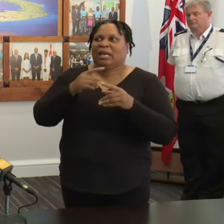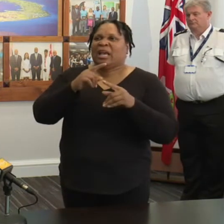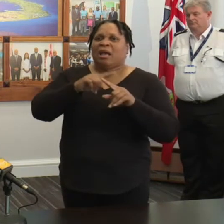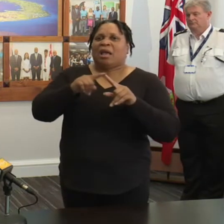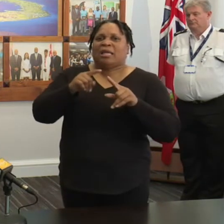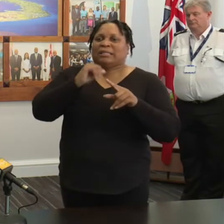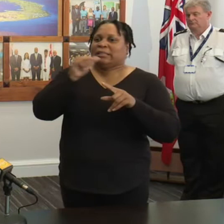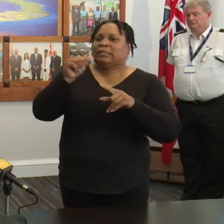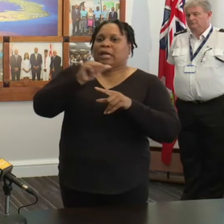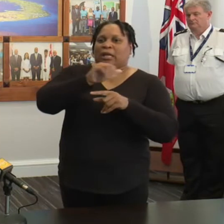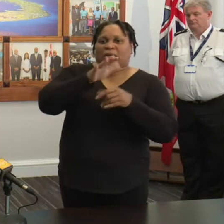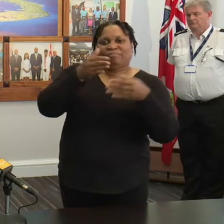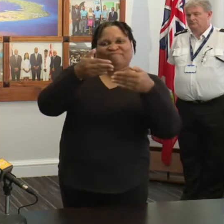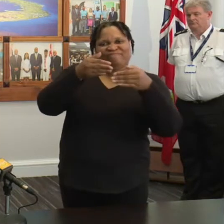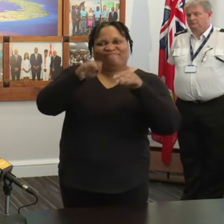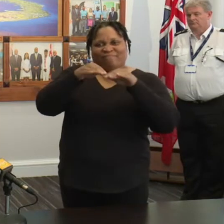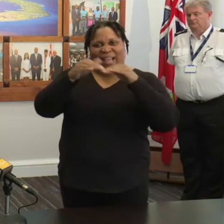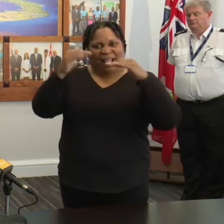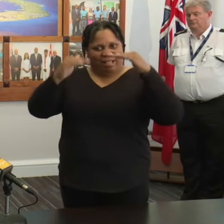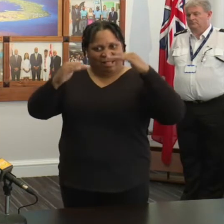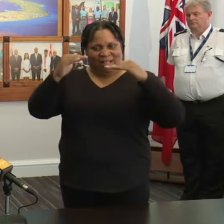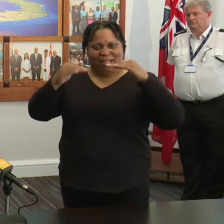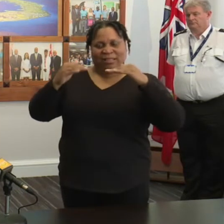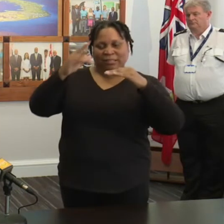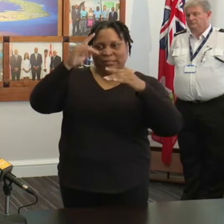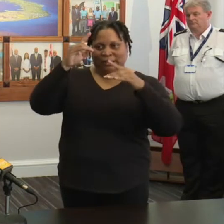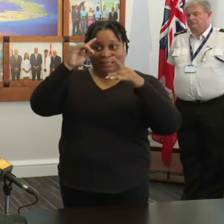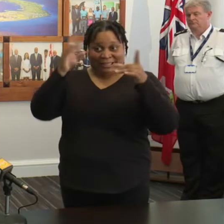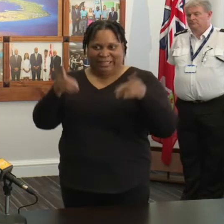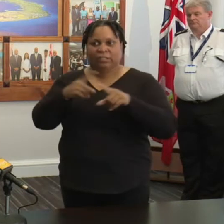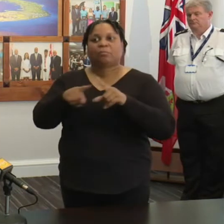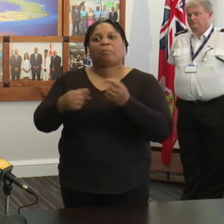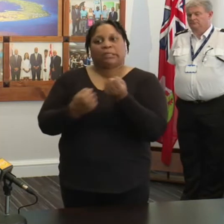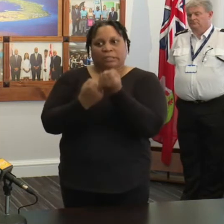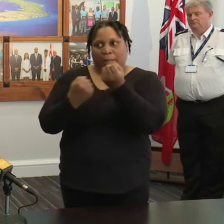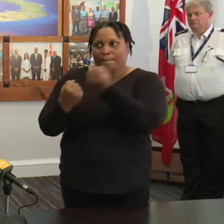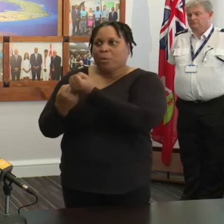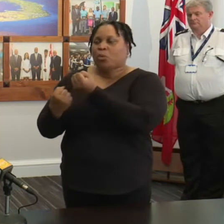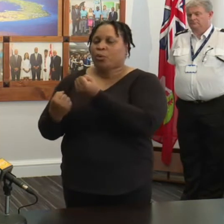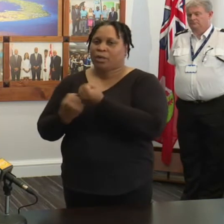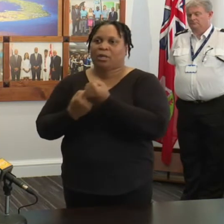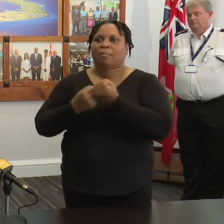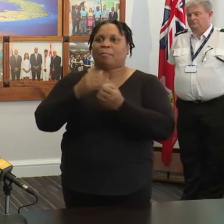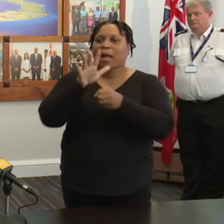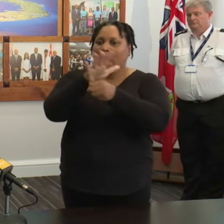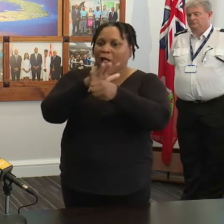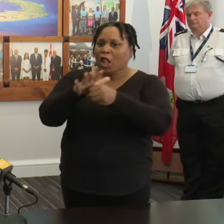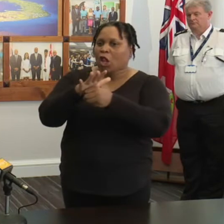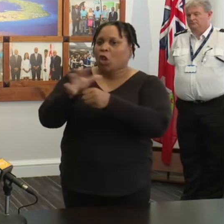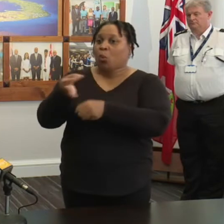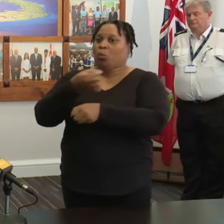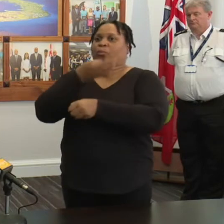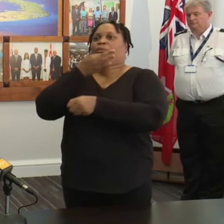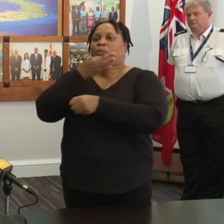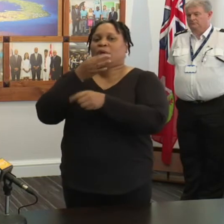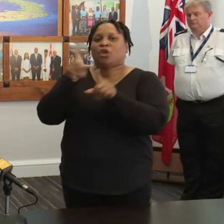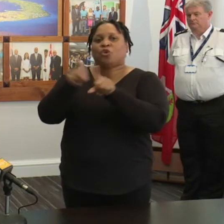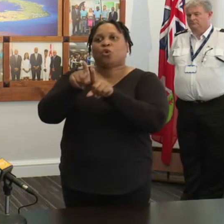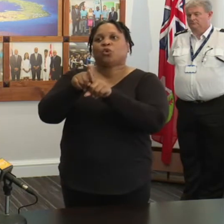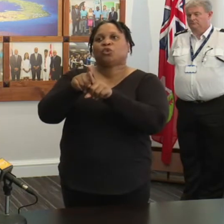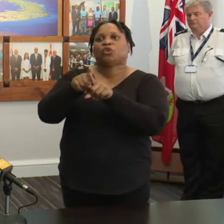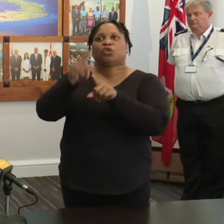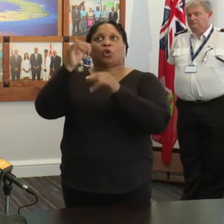is supported both by local public health experts as well as the